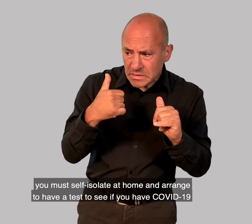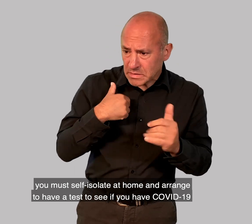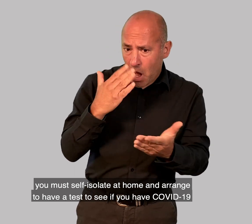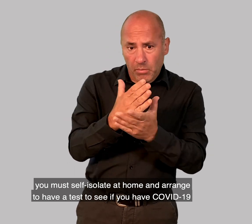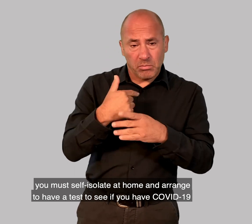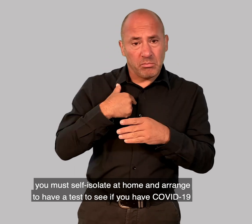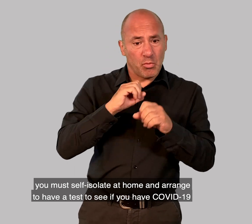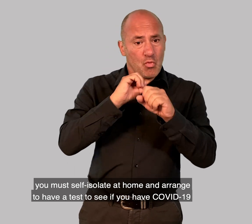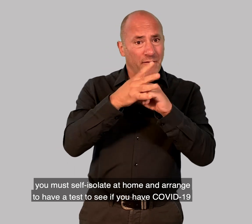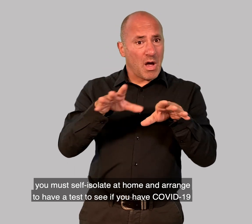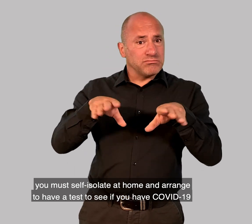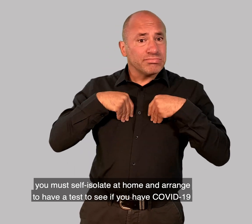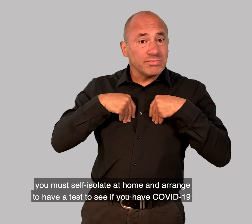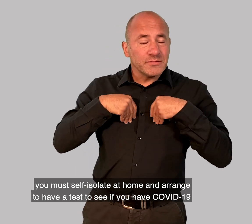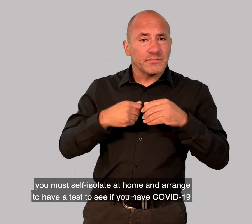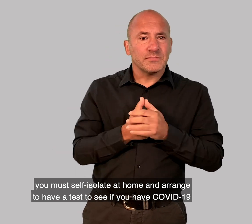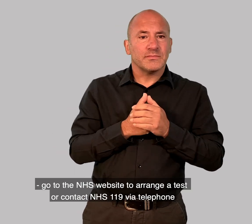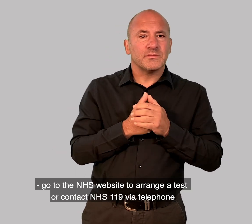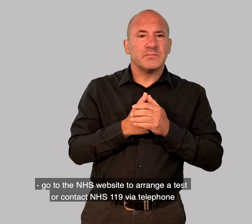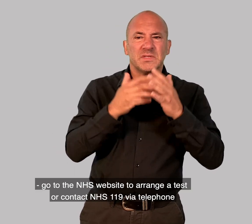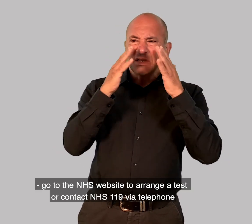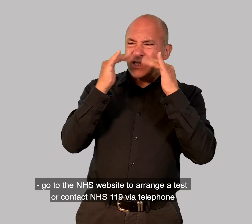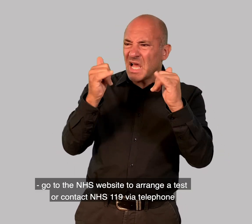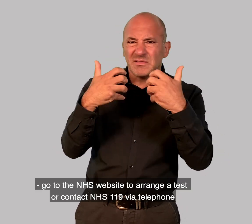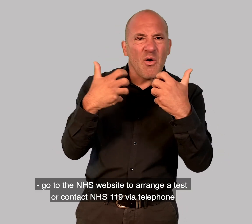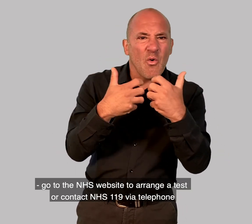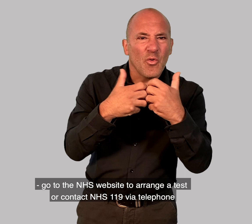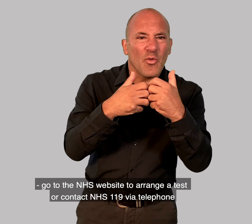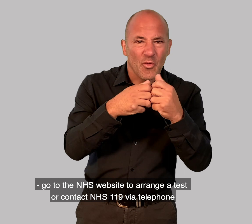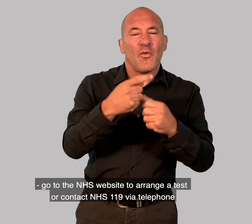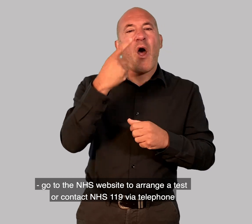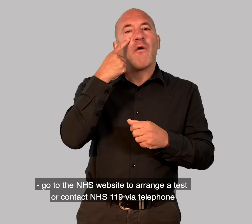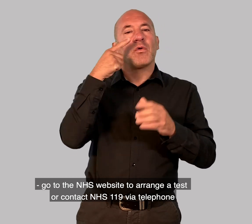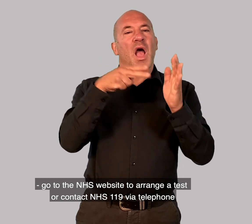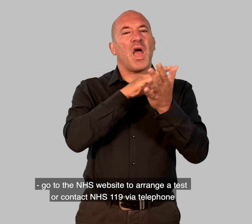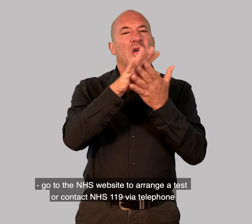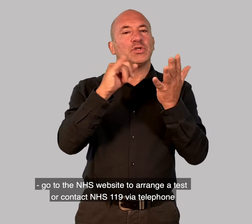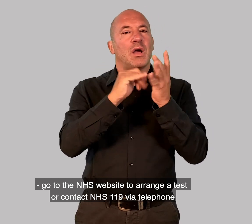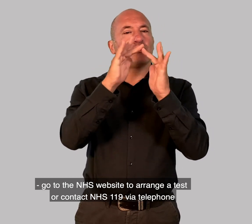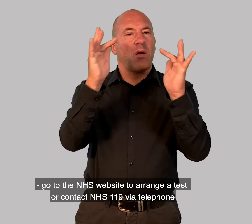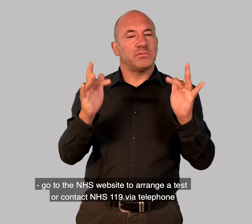Go to the NHS website to arrange a test or contact NHS